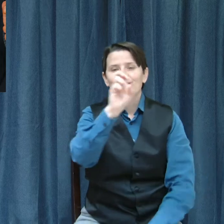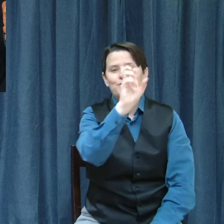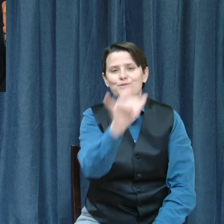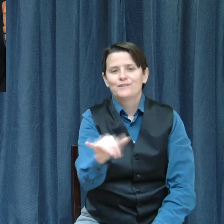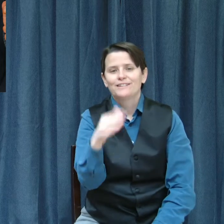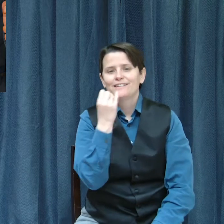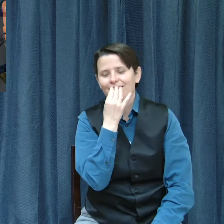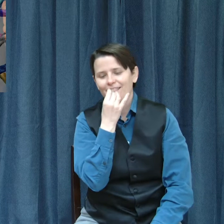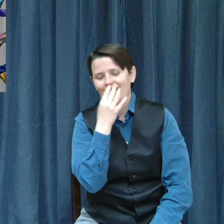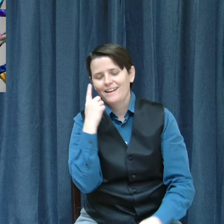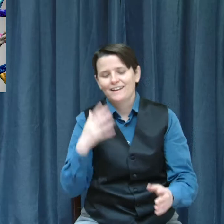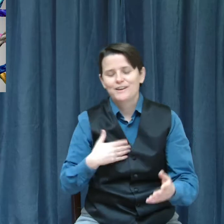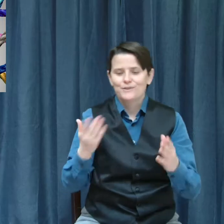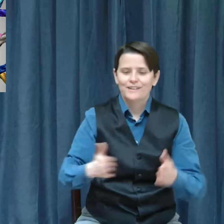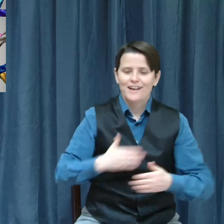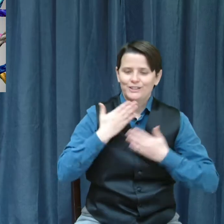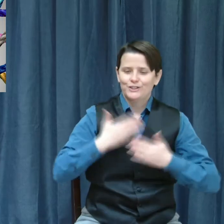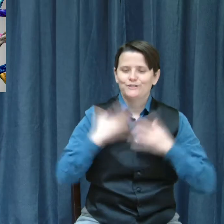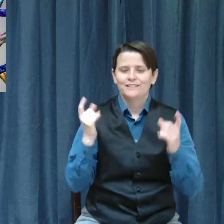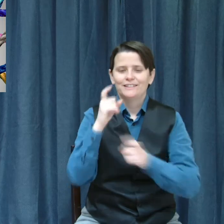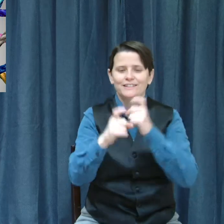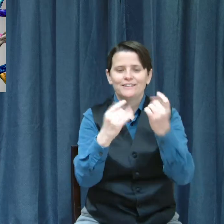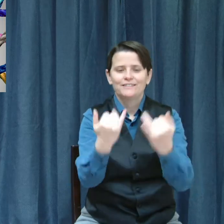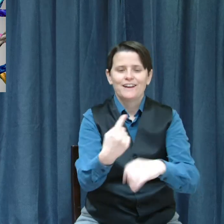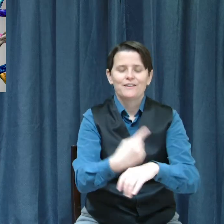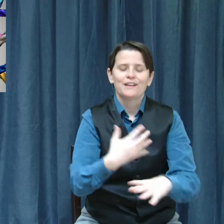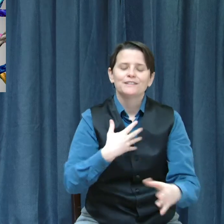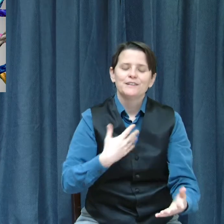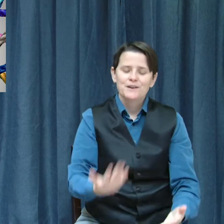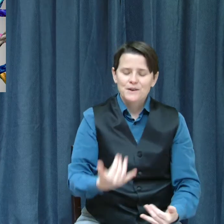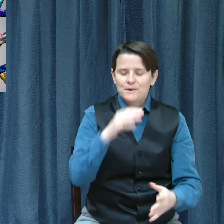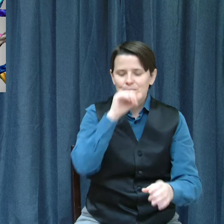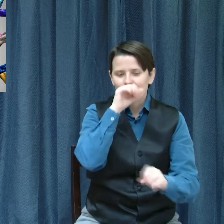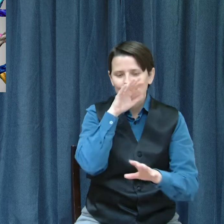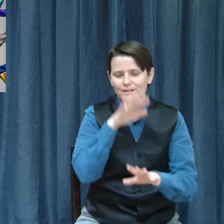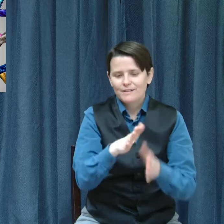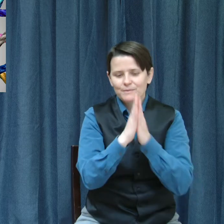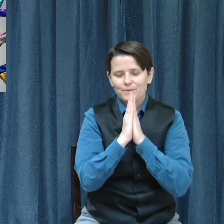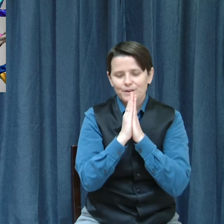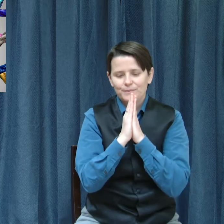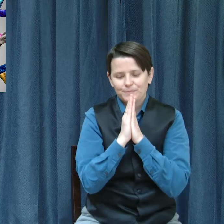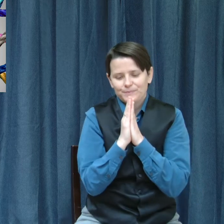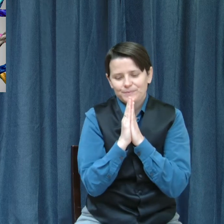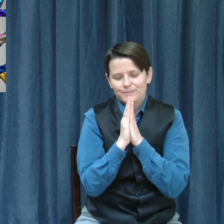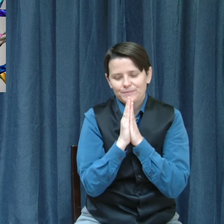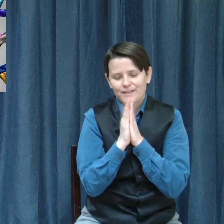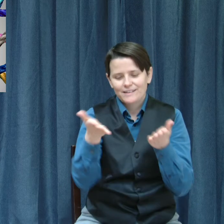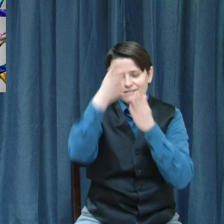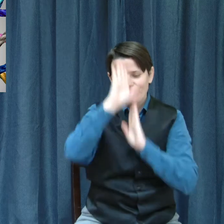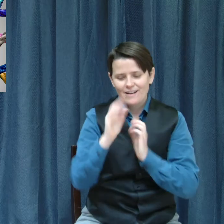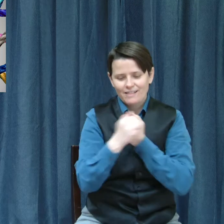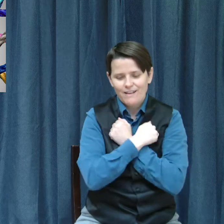us now say our unity prayer for blessings. Go along with me. Divine love through